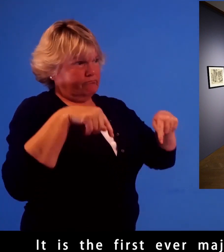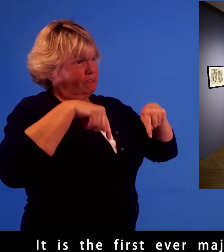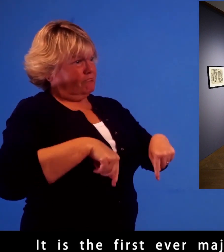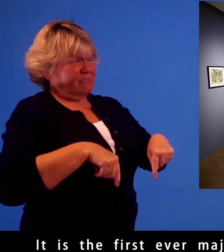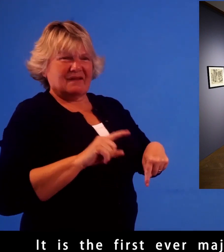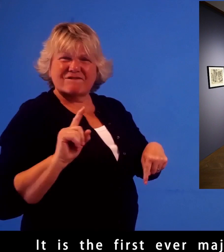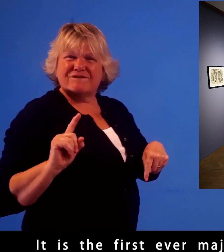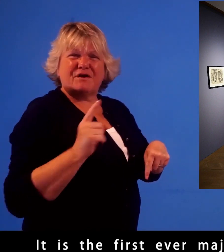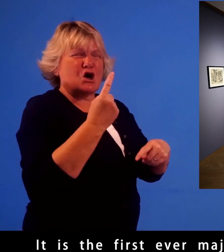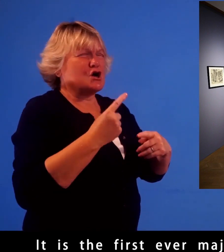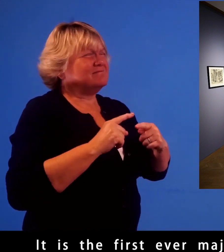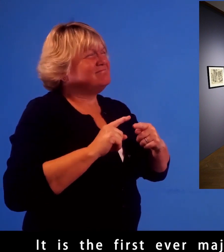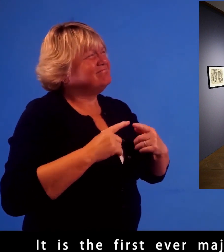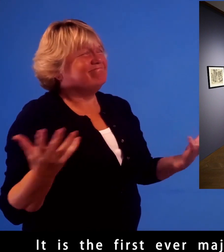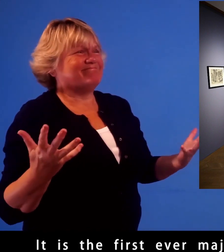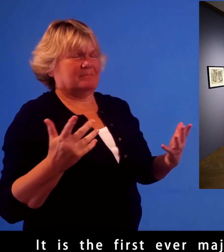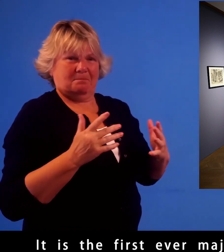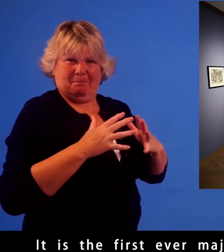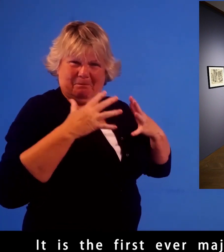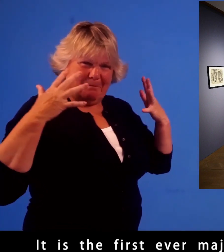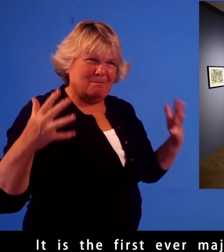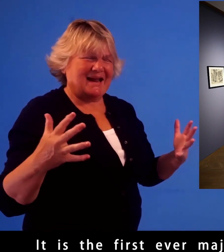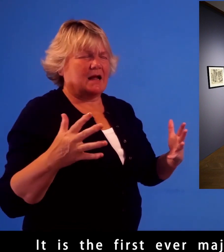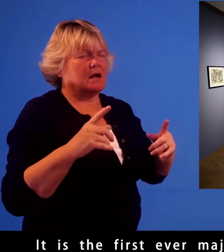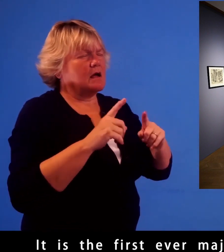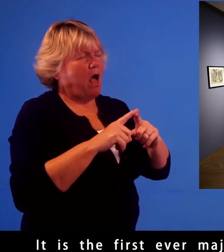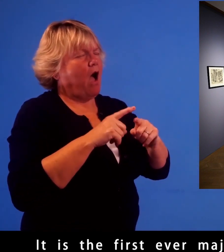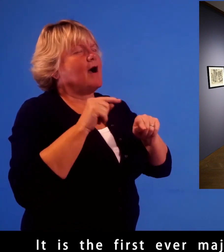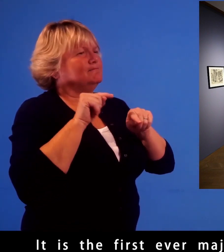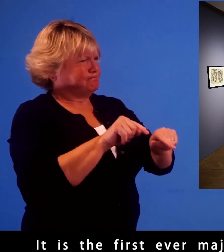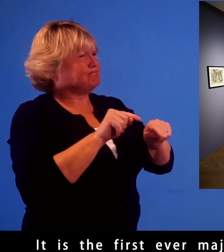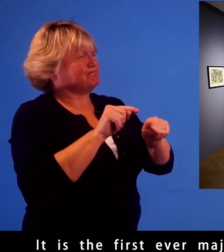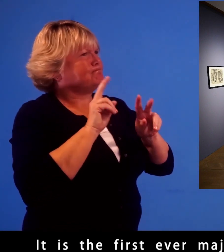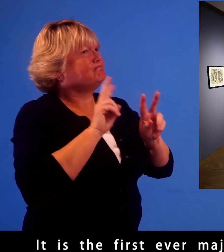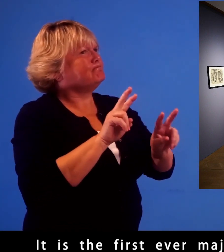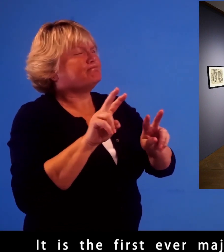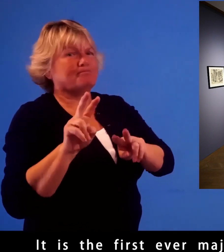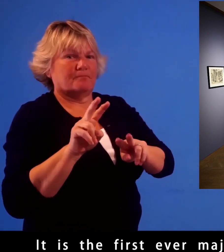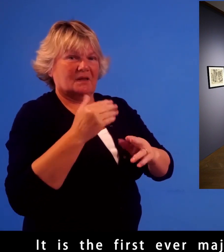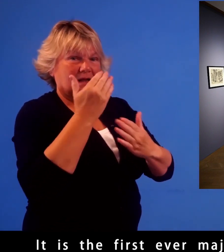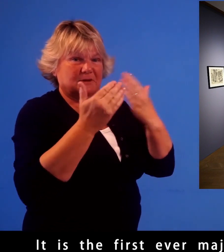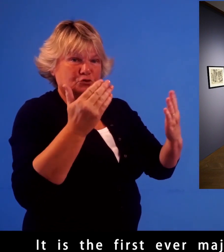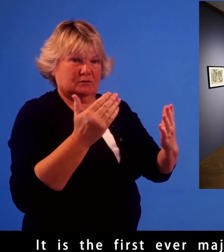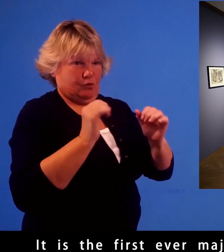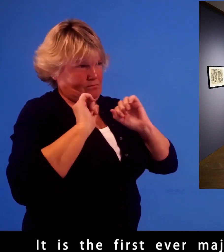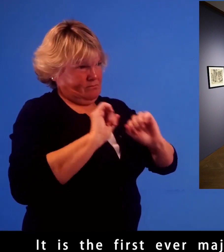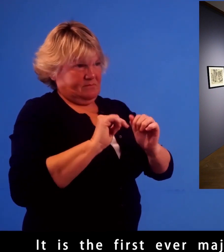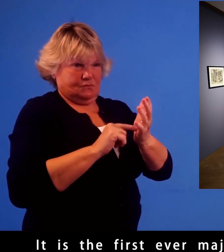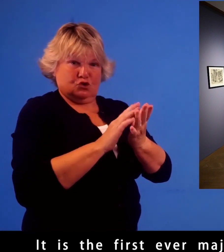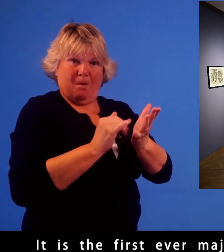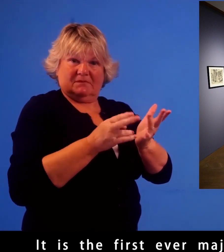It is the first ever major retrospective exhibition on Thompson to be held in a public gallery.